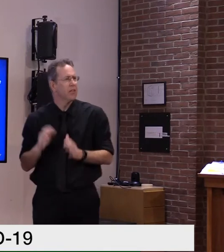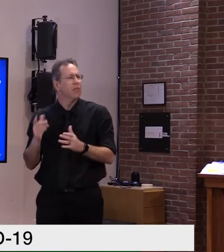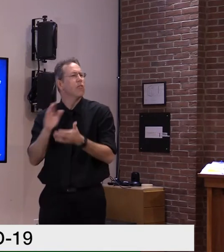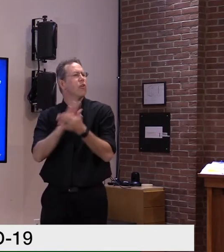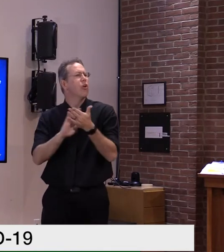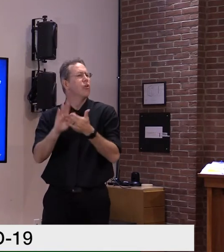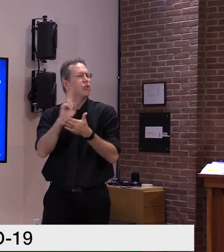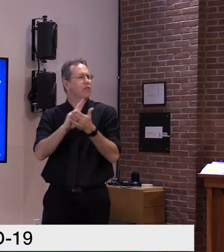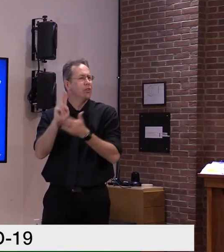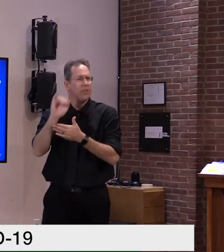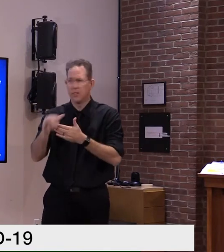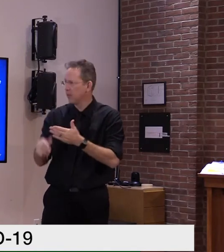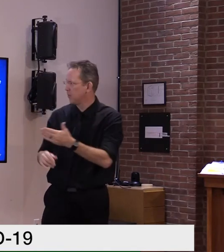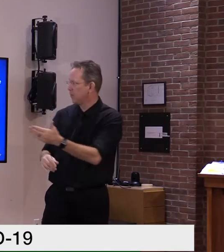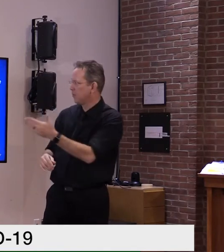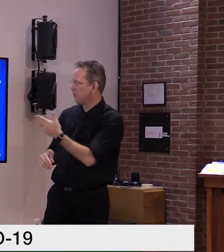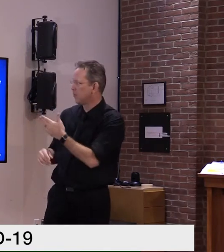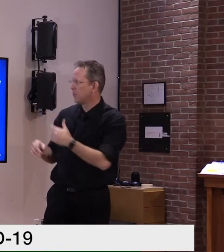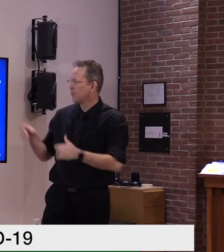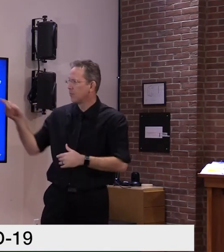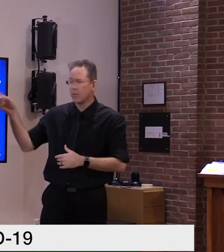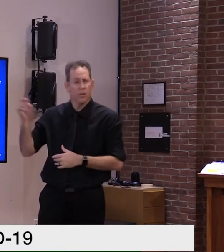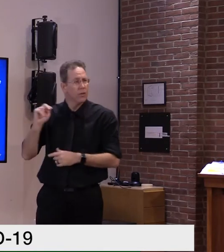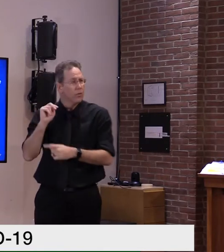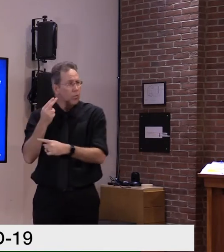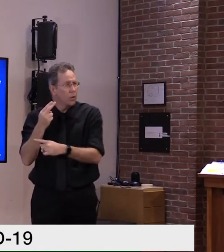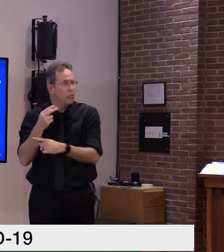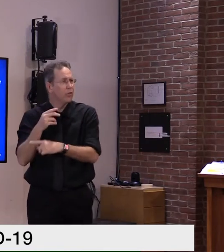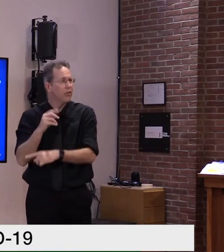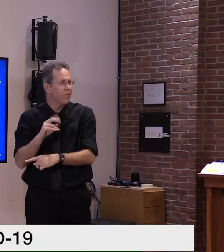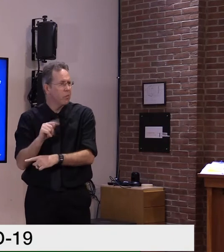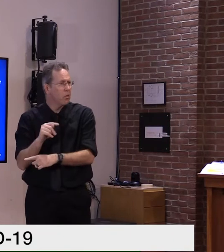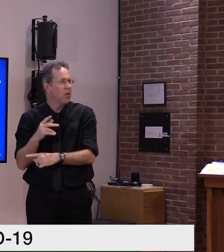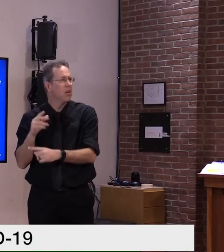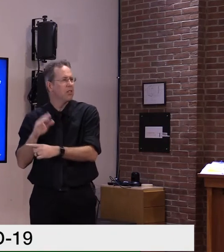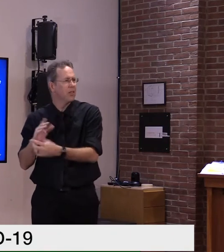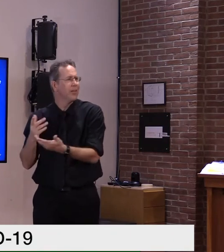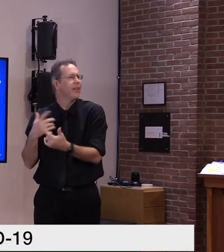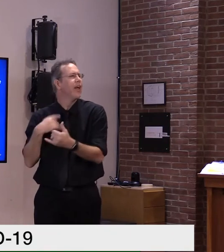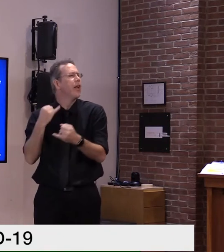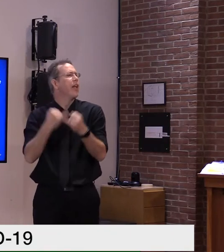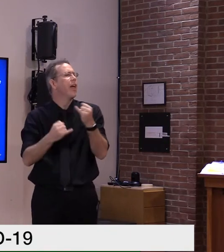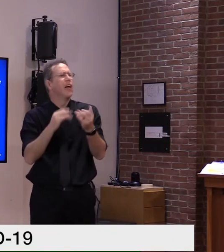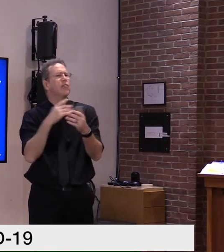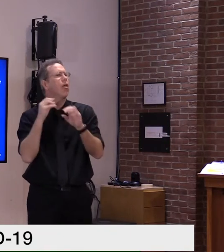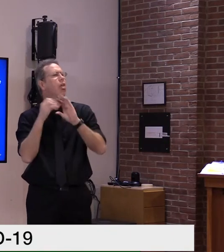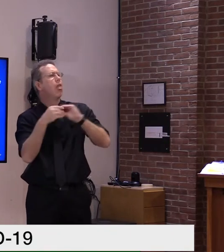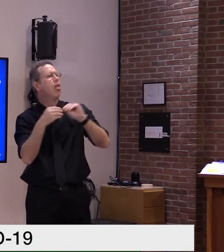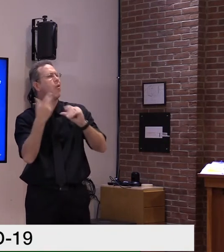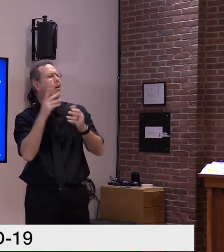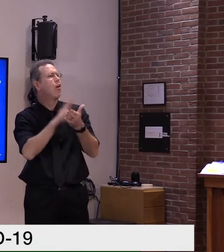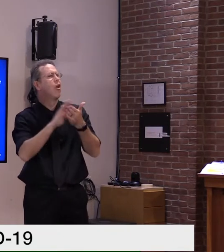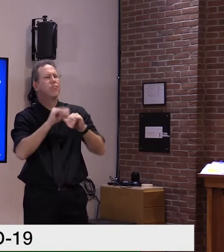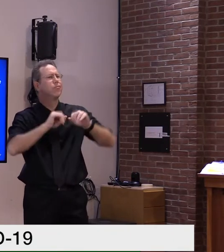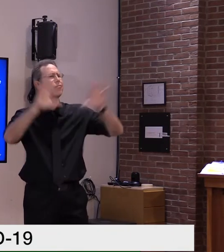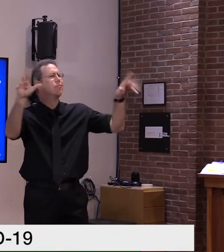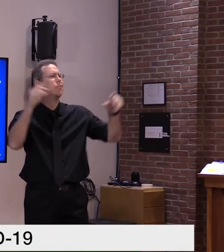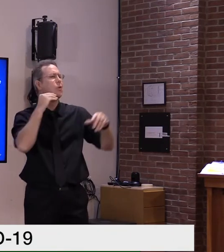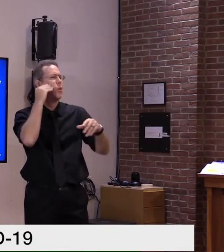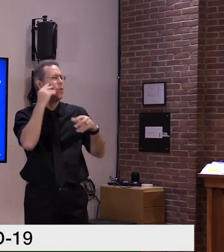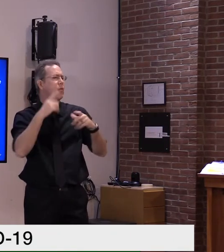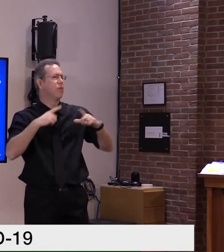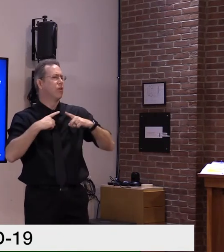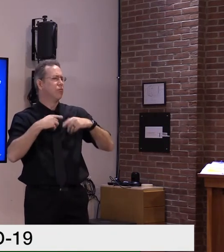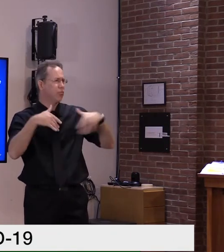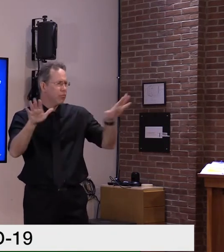higher education this year, since their in-person portion of the fall semester is now complete.